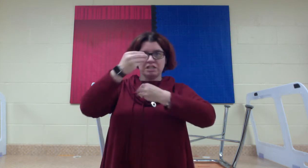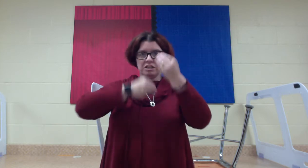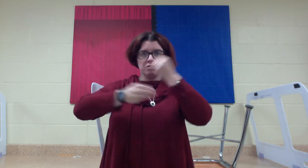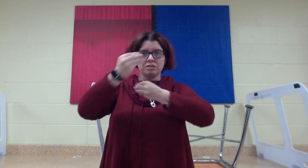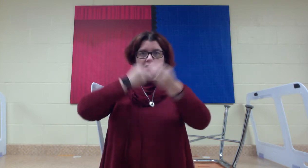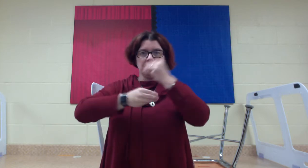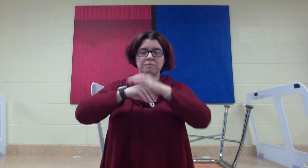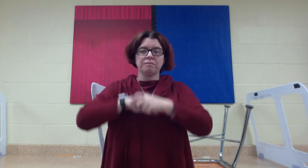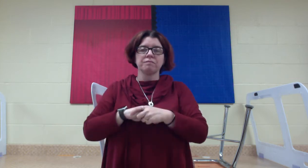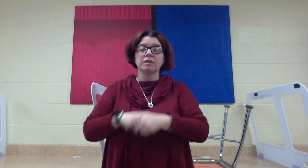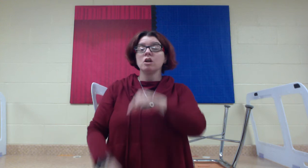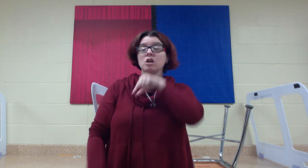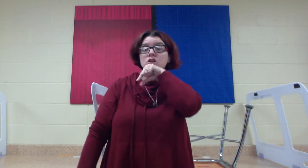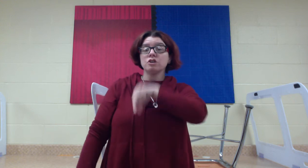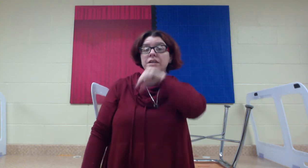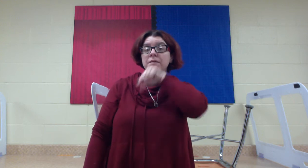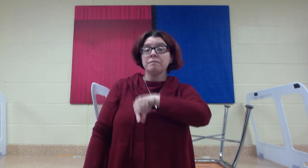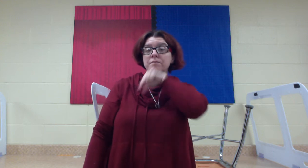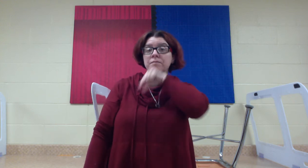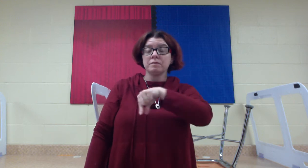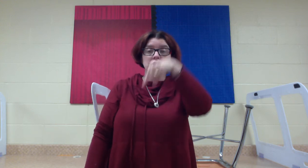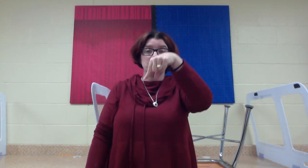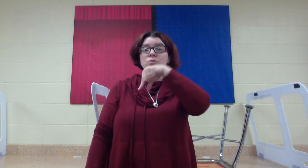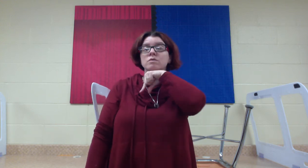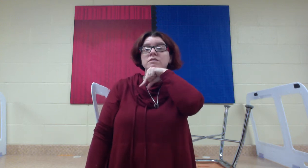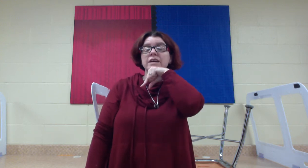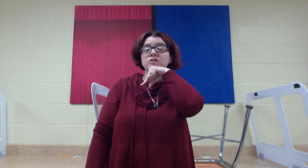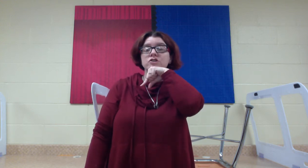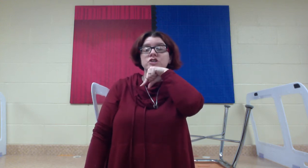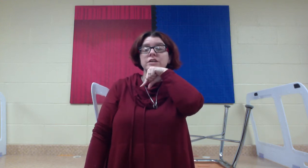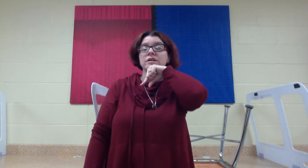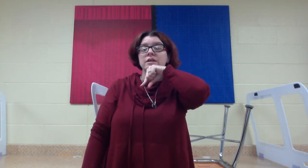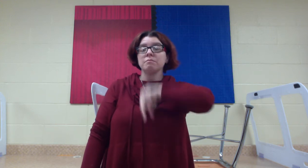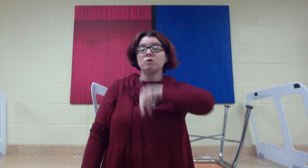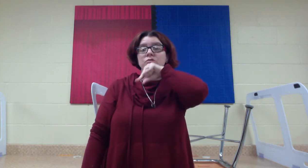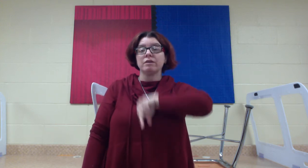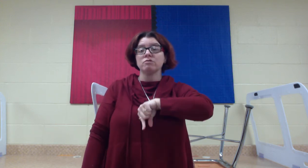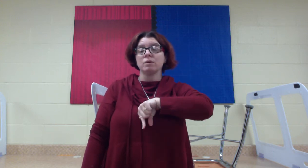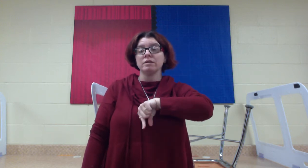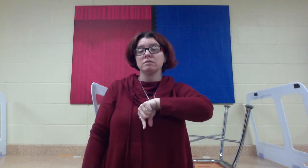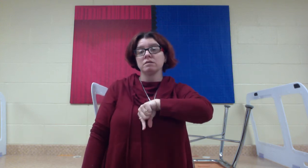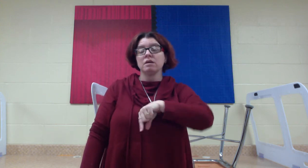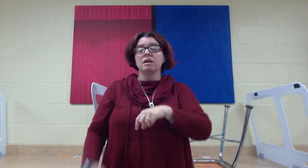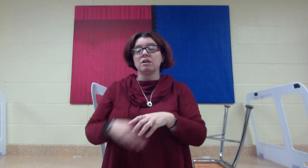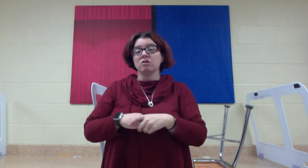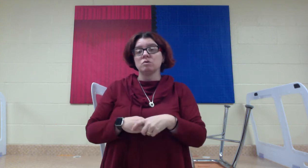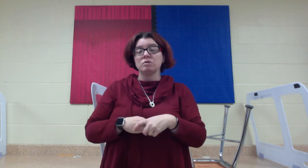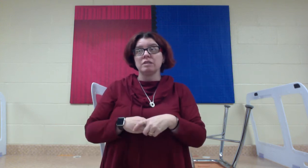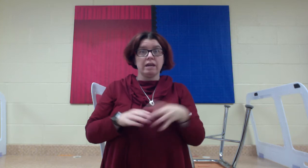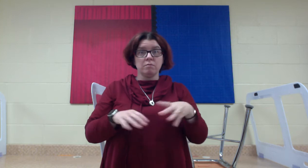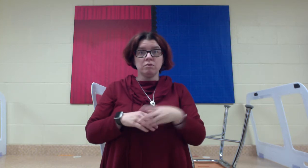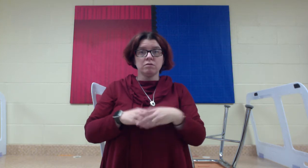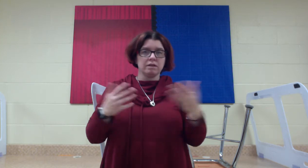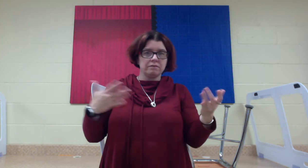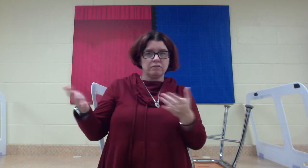continuously eat. Turkey. It's a Q. It's at your chin. Pulls down twice. It also is the animal, because obviously